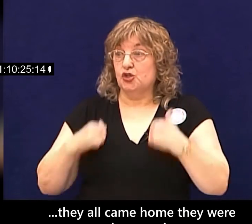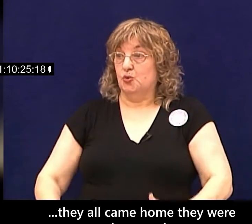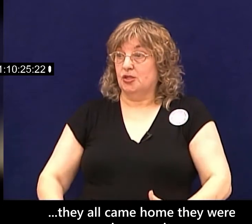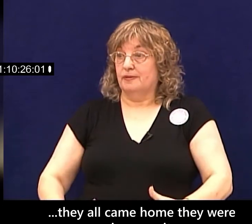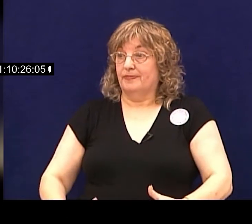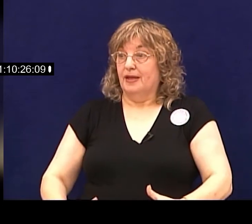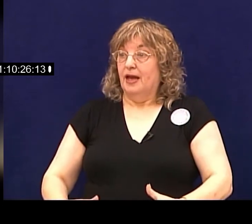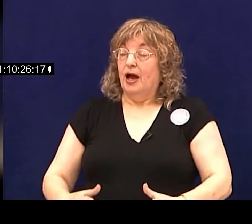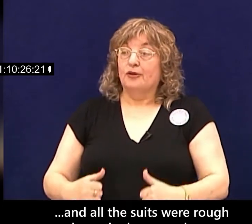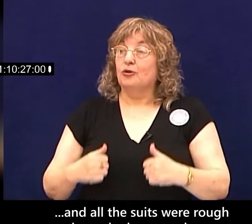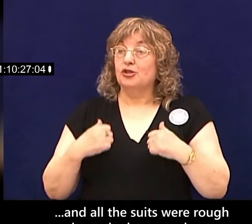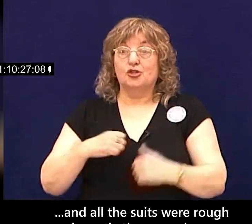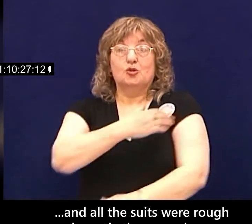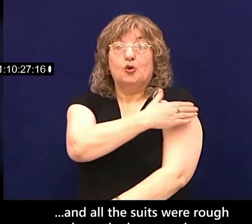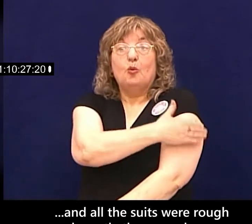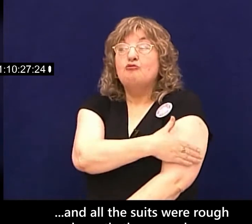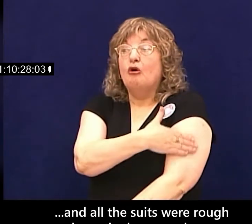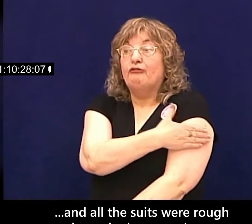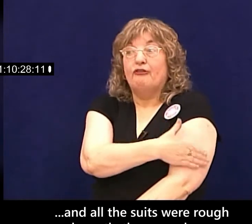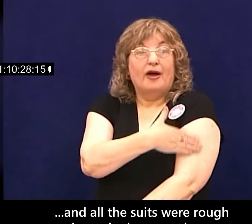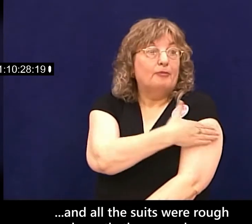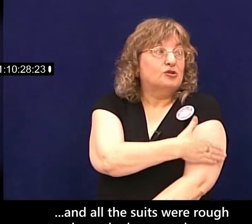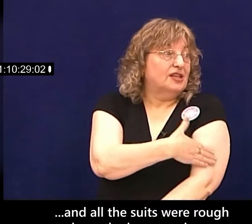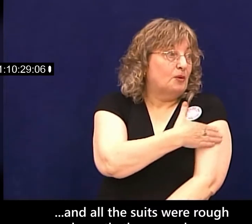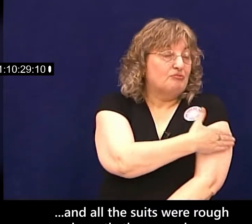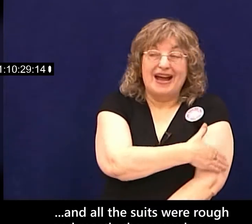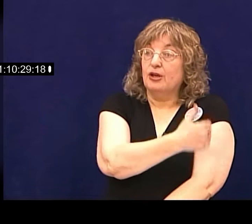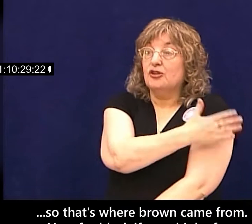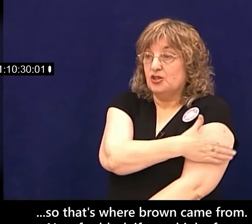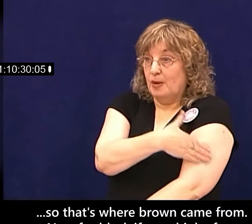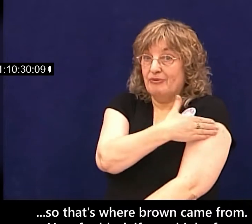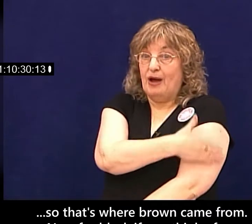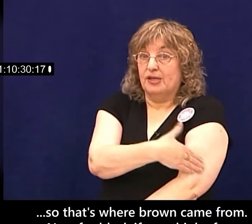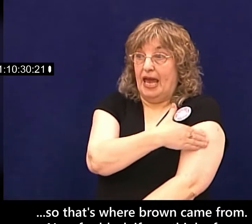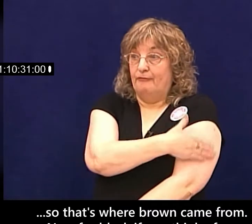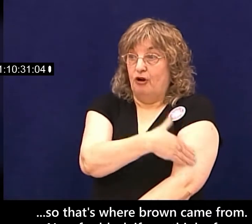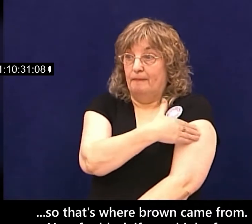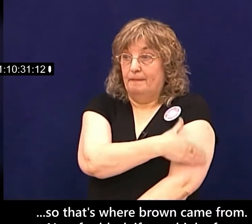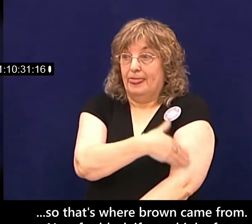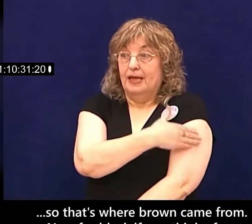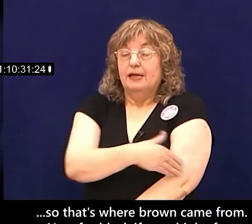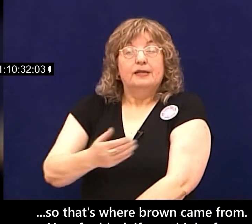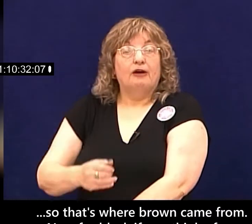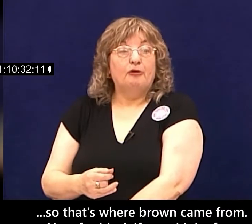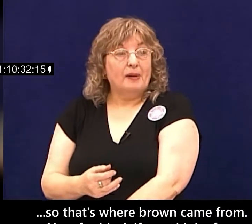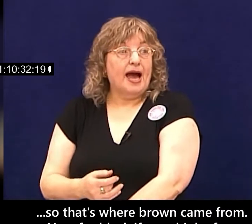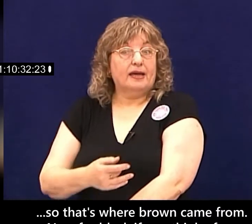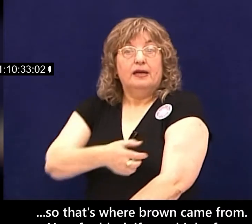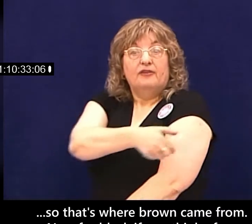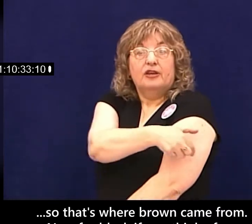suit. And all the suits were rough, and mostly they were brown. So that's where brown came from. Now, for black, if you think of